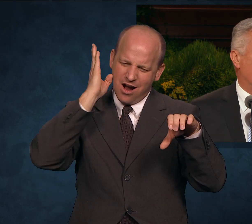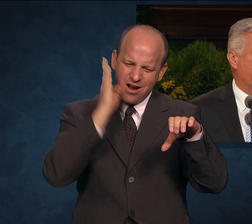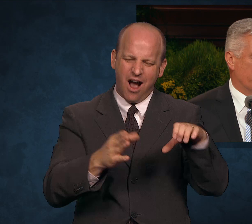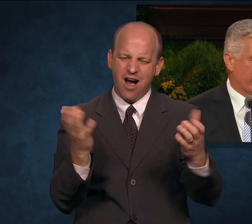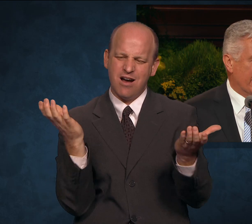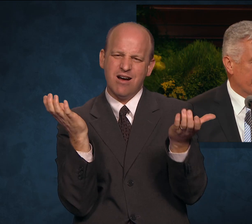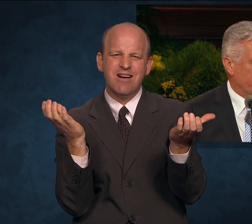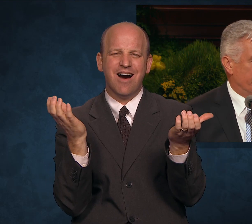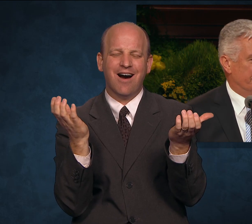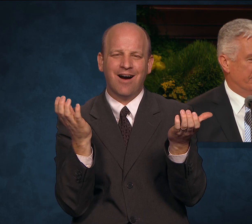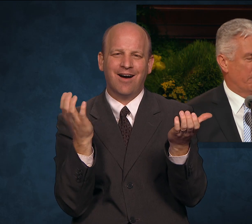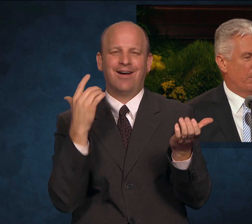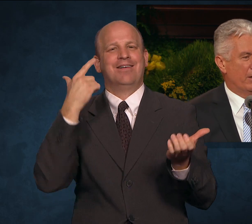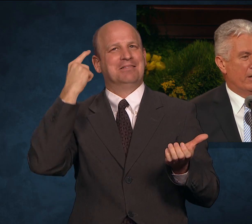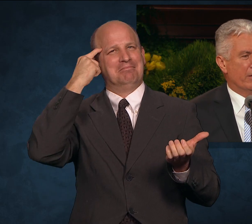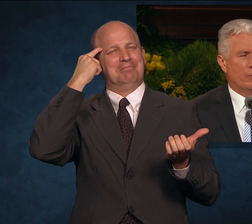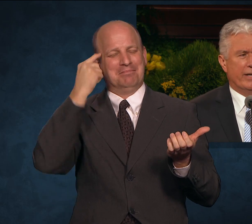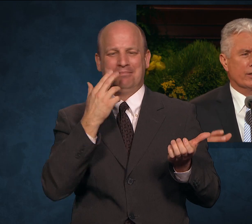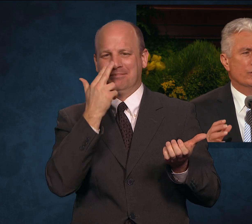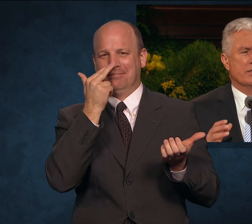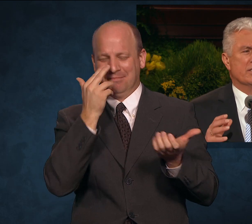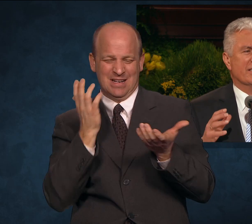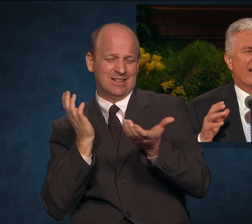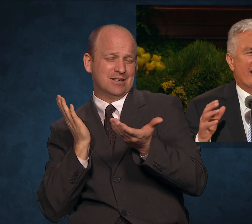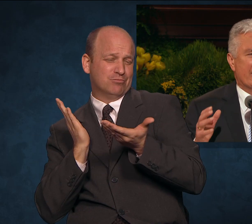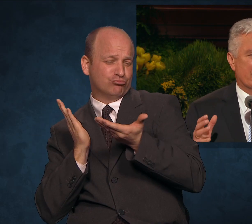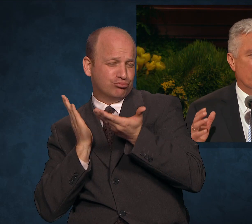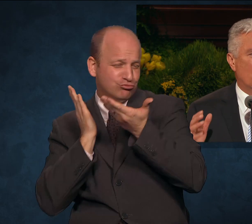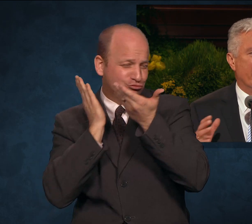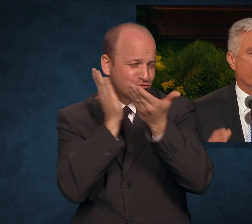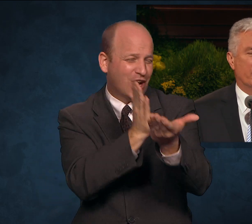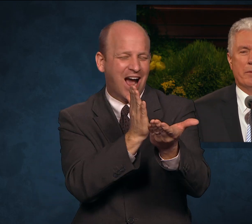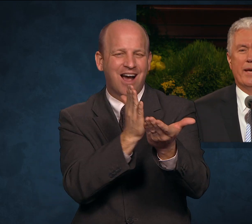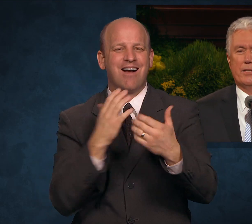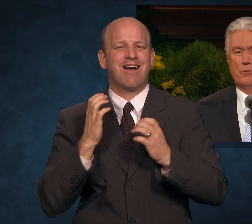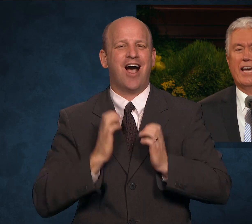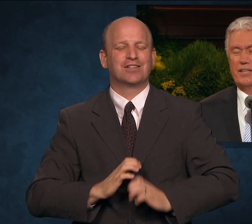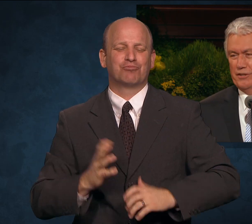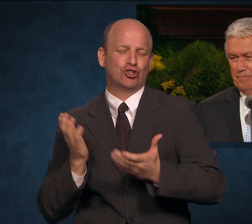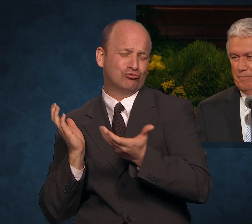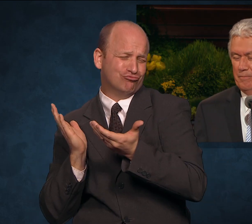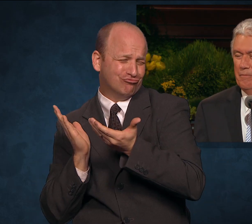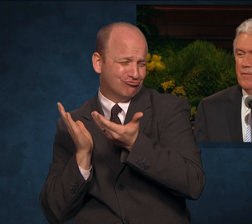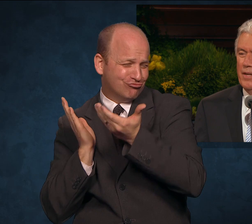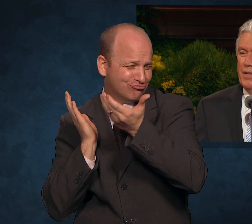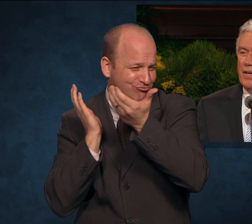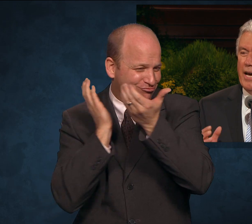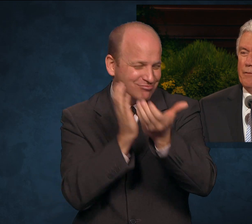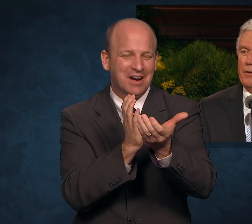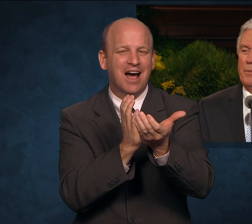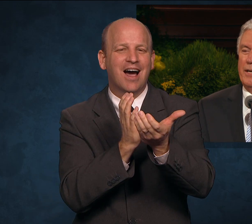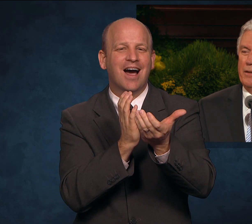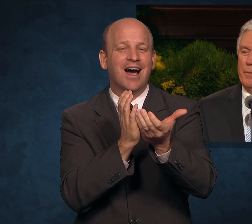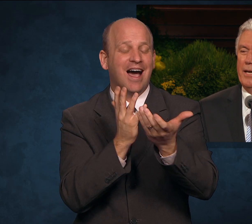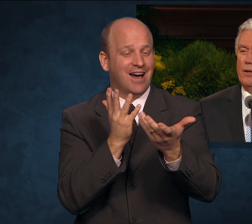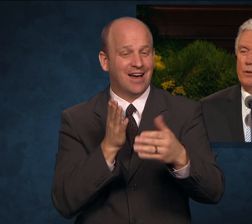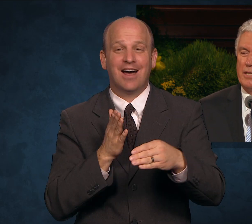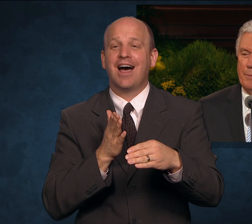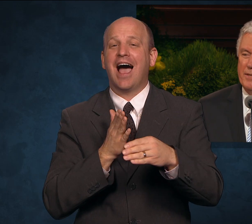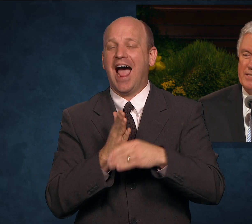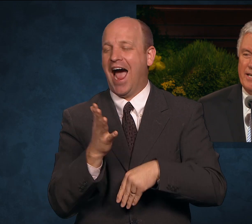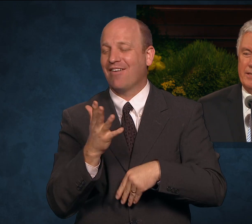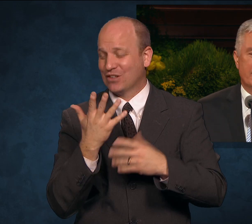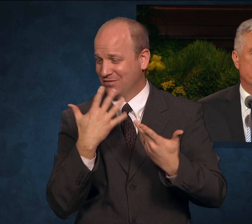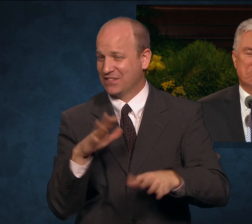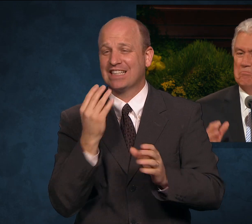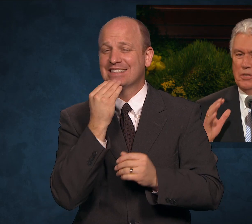served that to the customer the way could scarcely wait for the man's reaction after the meal the man looked